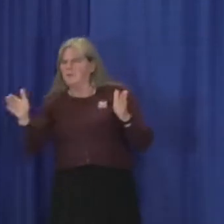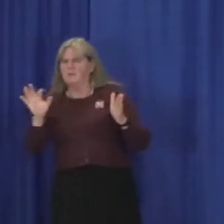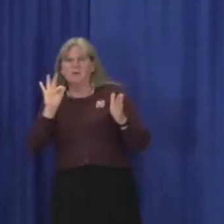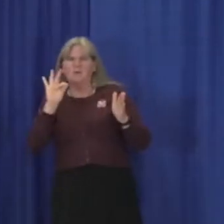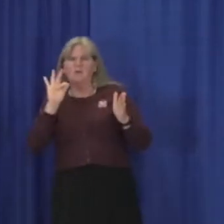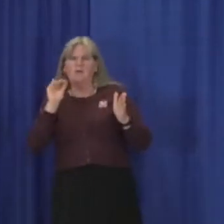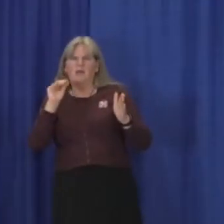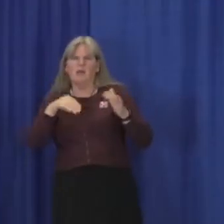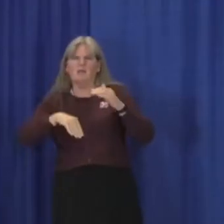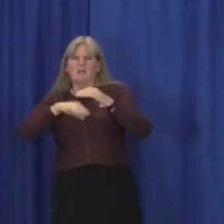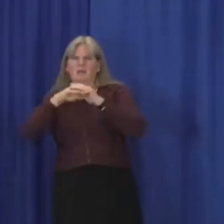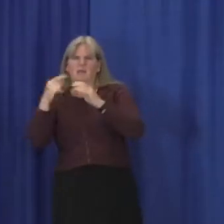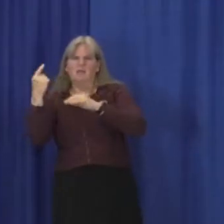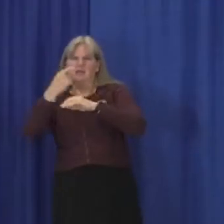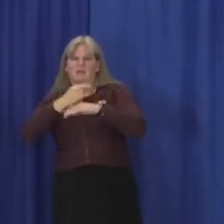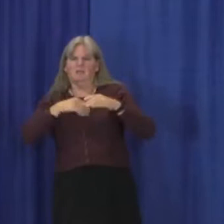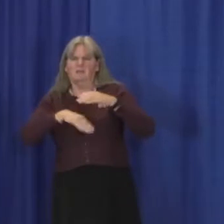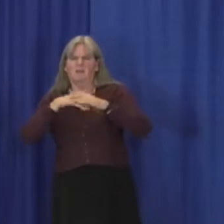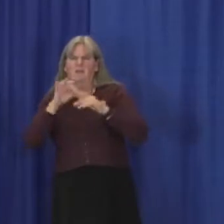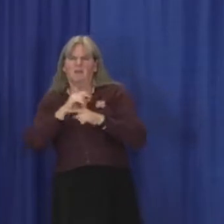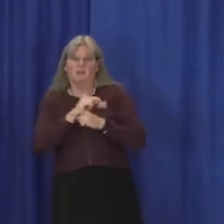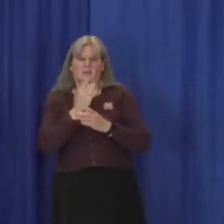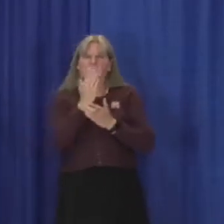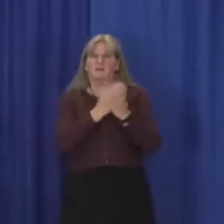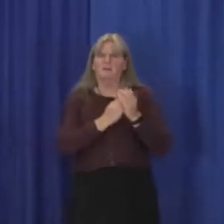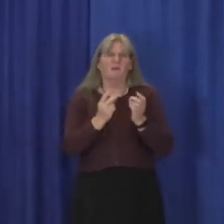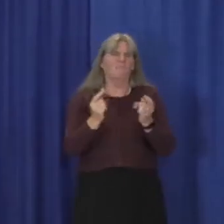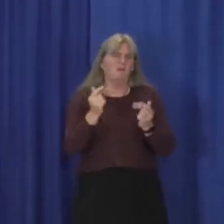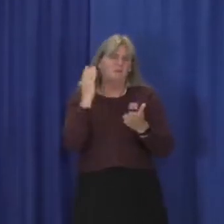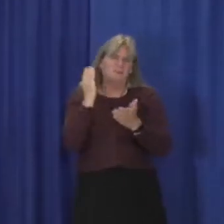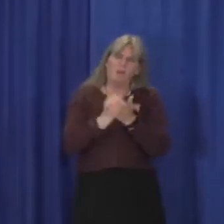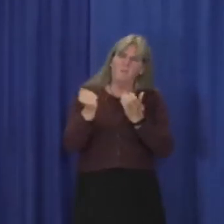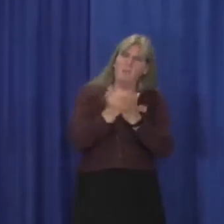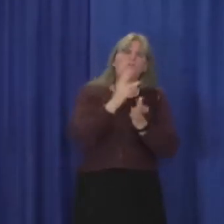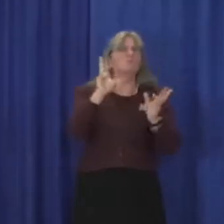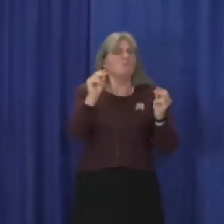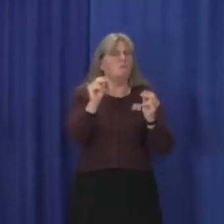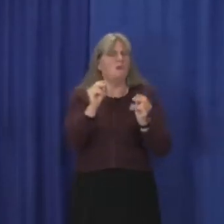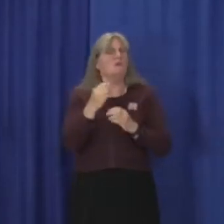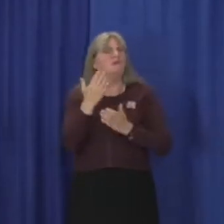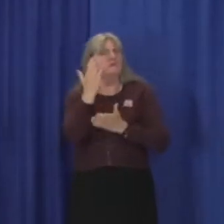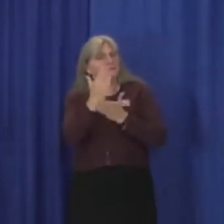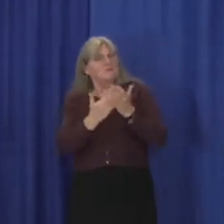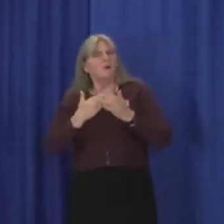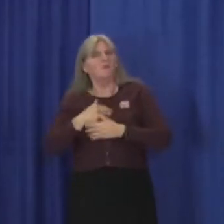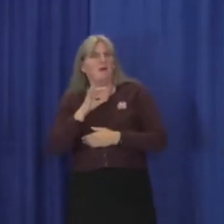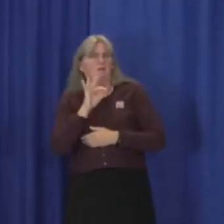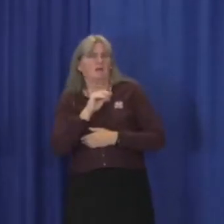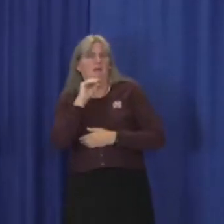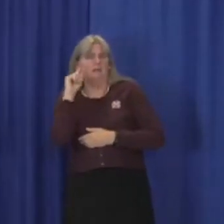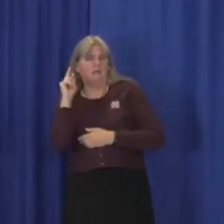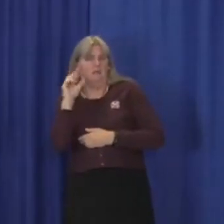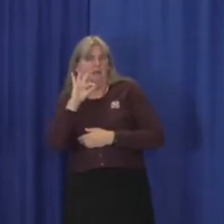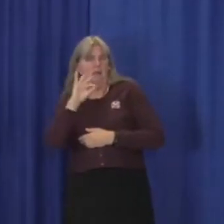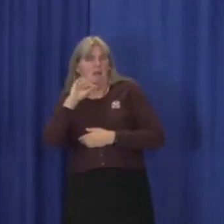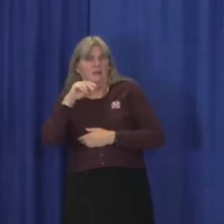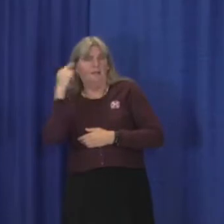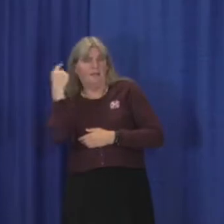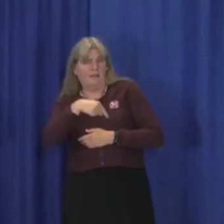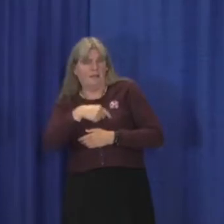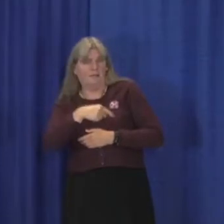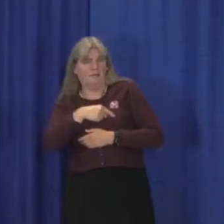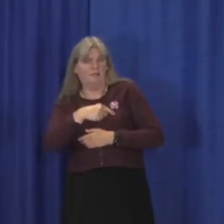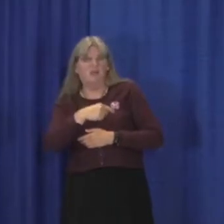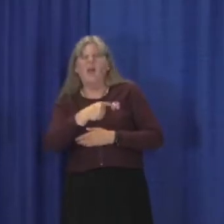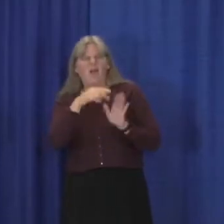to about 90 days, up to 90 days. Now, for a full list of orders that have a transition period, visit yukon.ca.